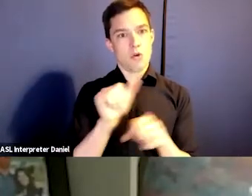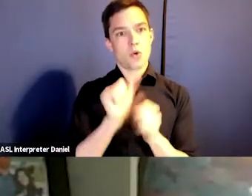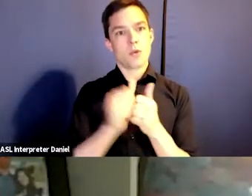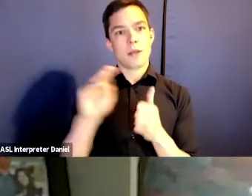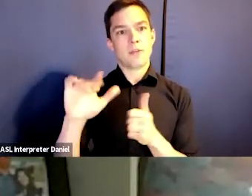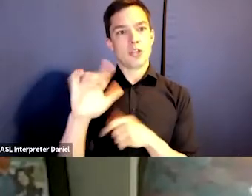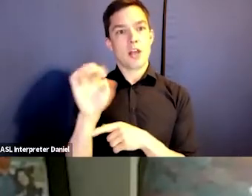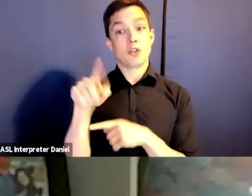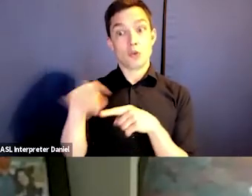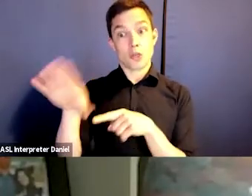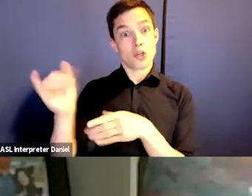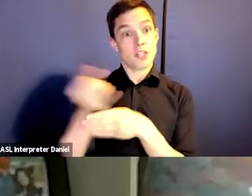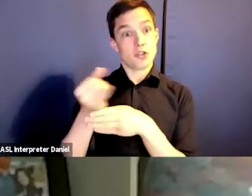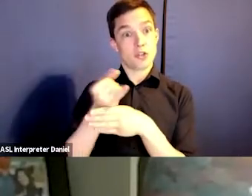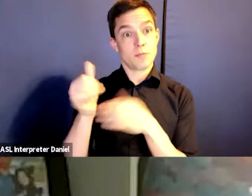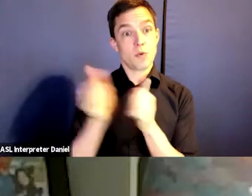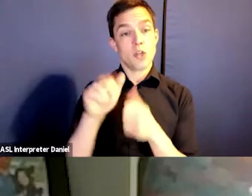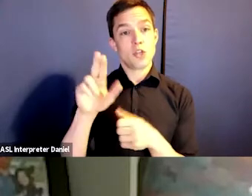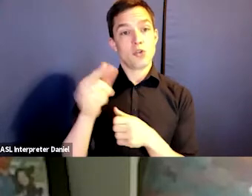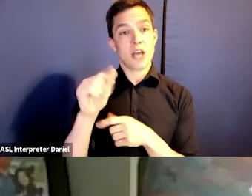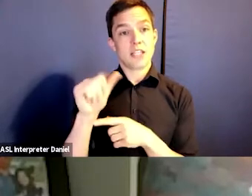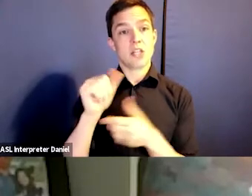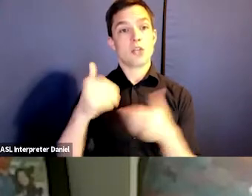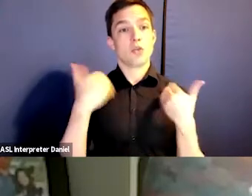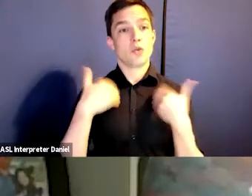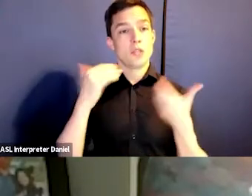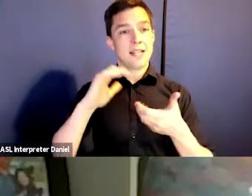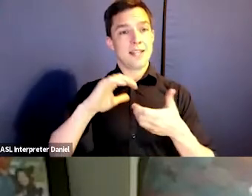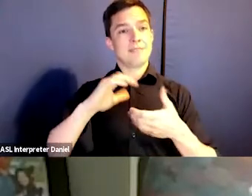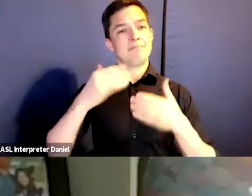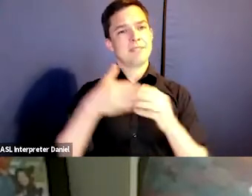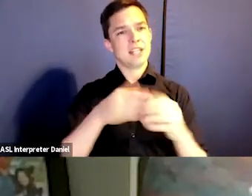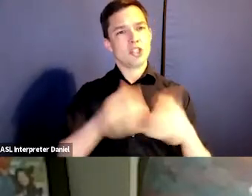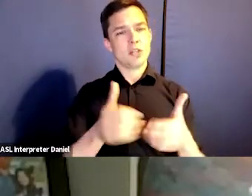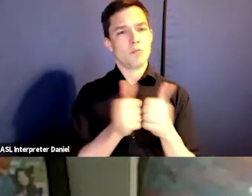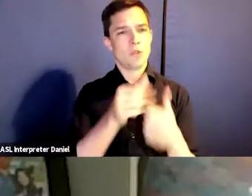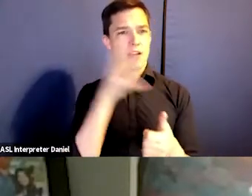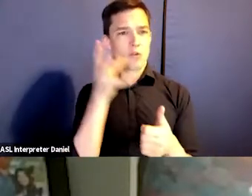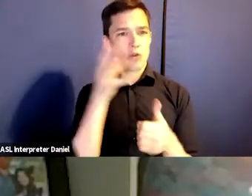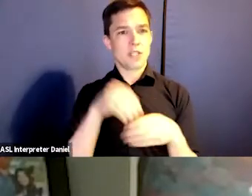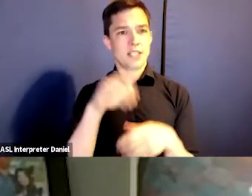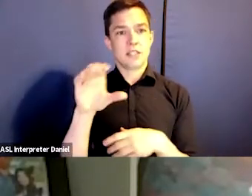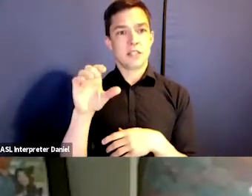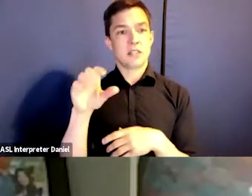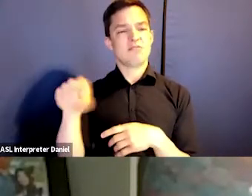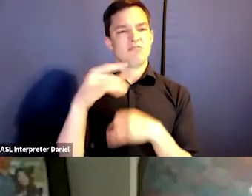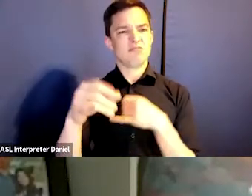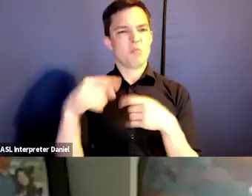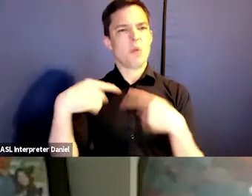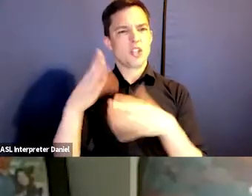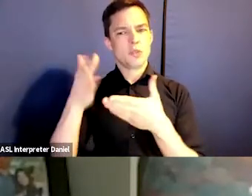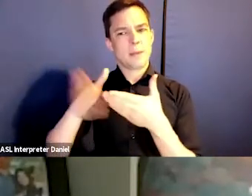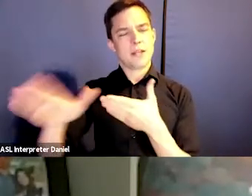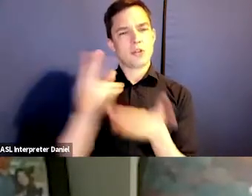her internship with the Uganda Youth Leadership for Agriculture activity with Chemonics International when she was completing her